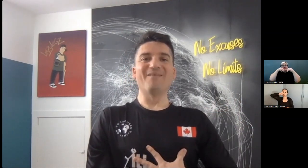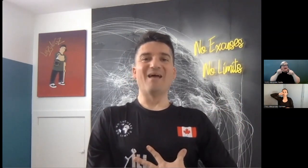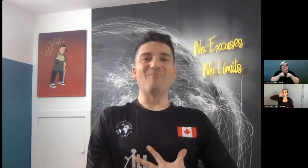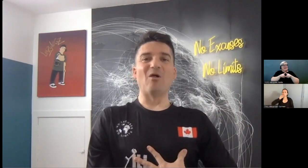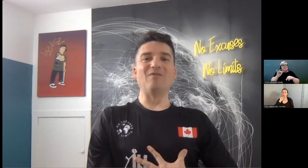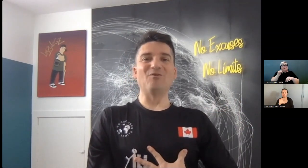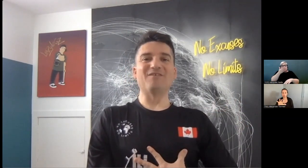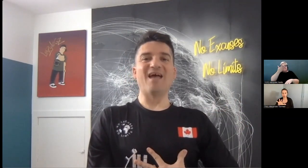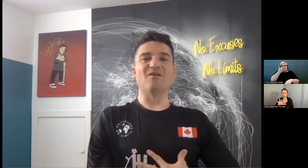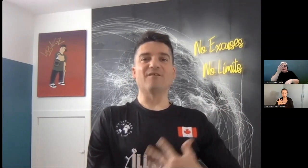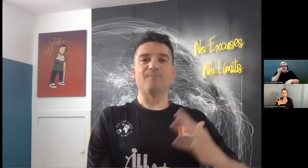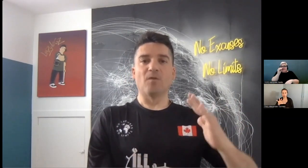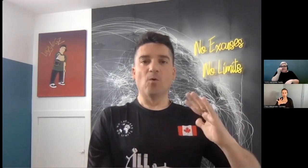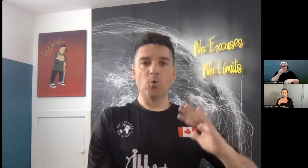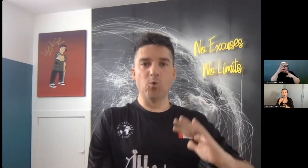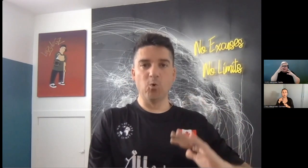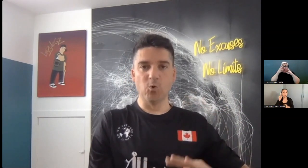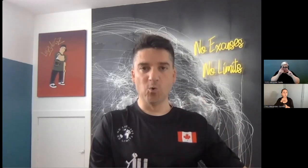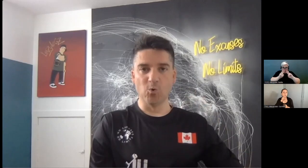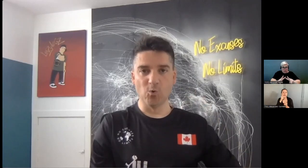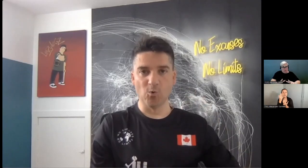exhale, and blow out those candles.